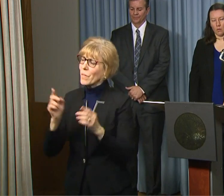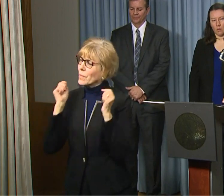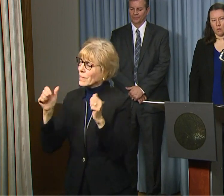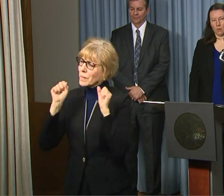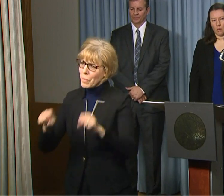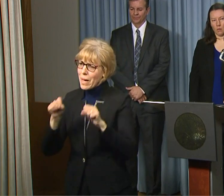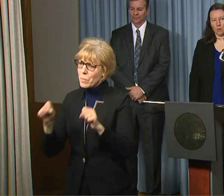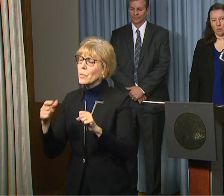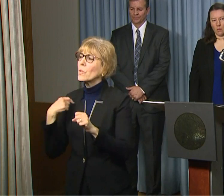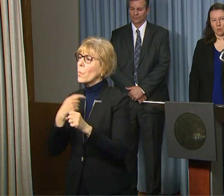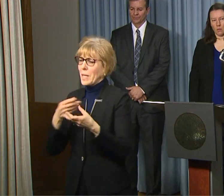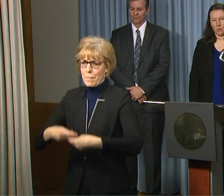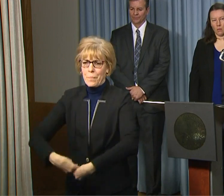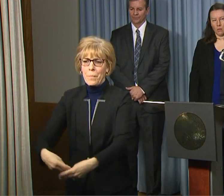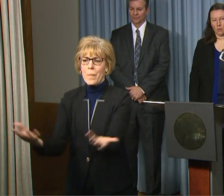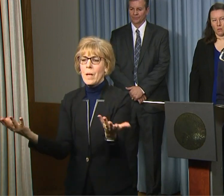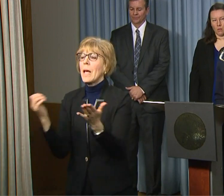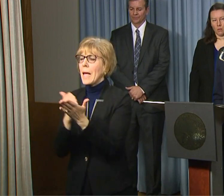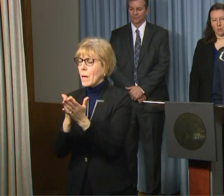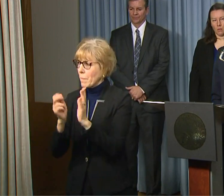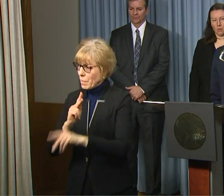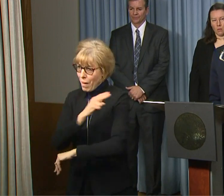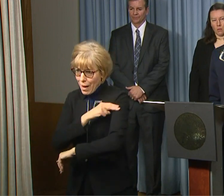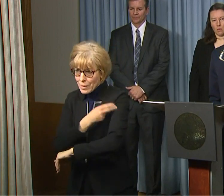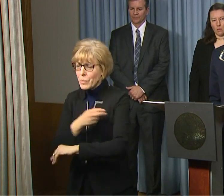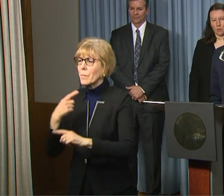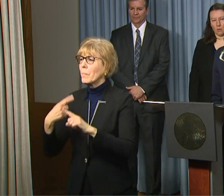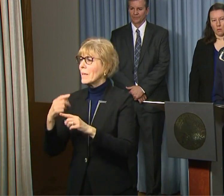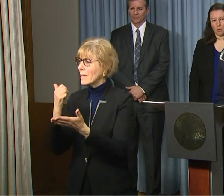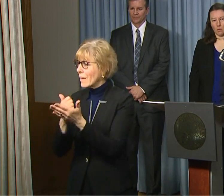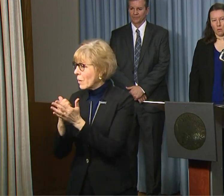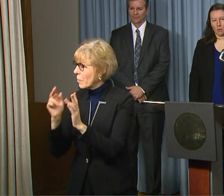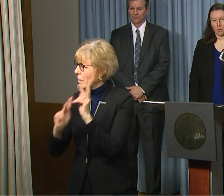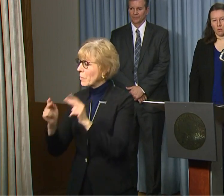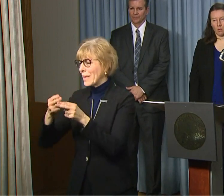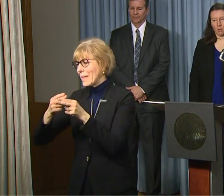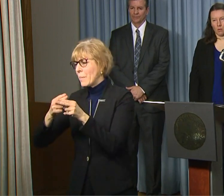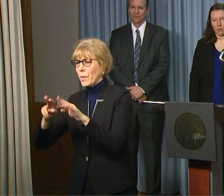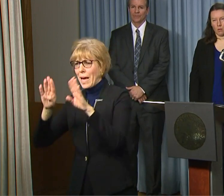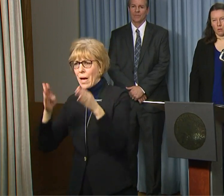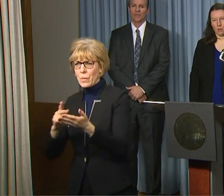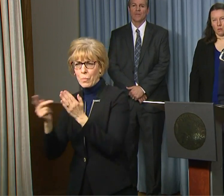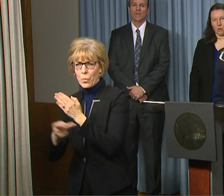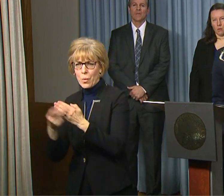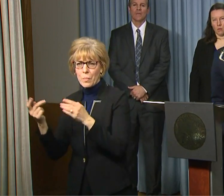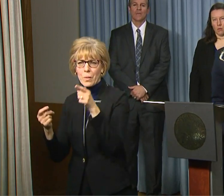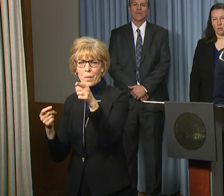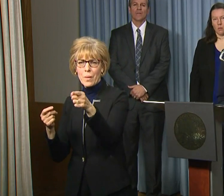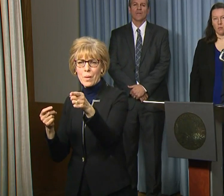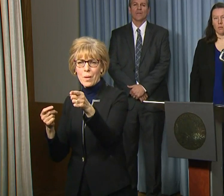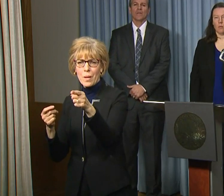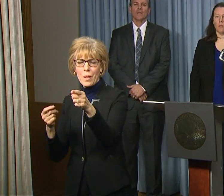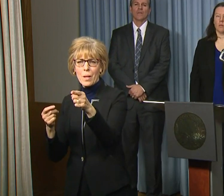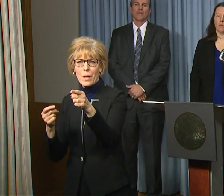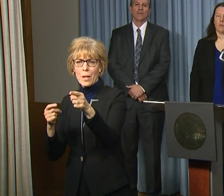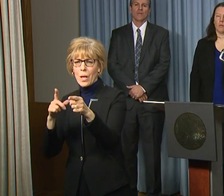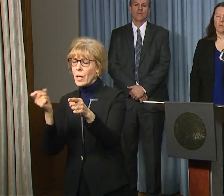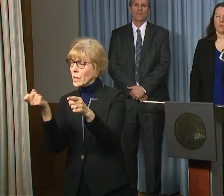we can to serve the people in our hospitals as well as in our temporary housing programs. Are you asking for people, sorry, just